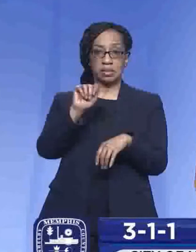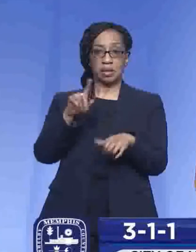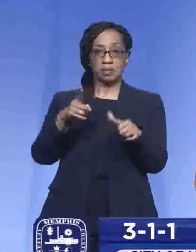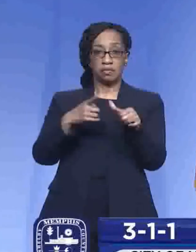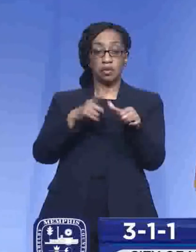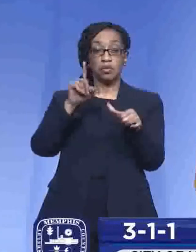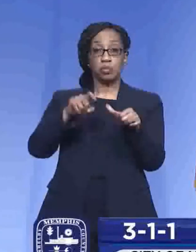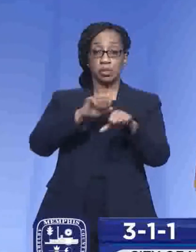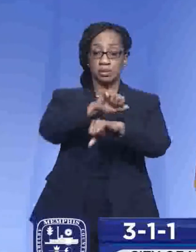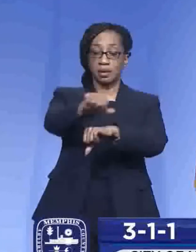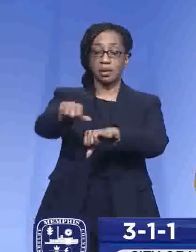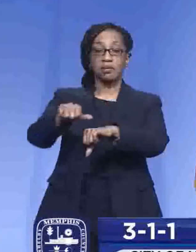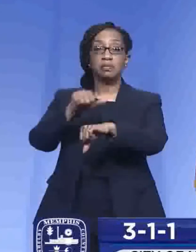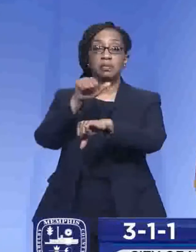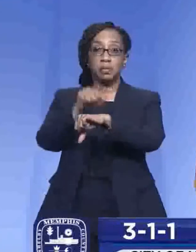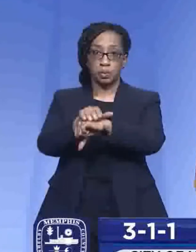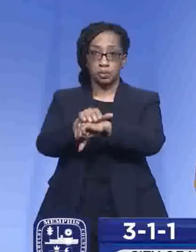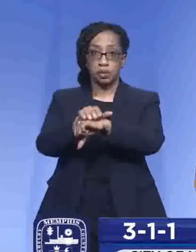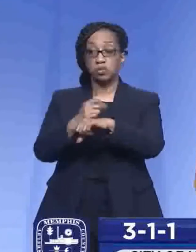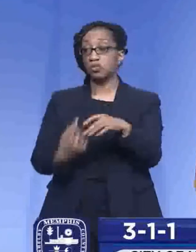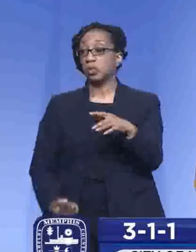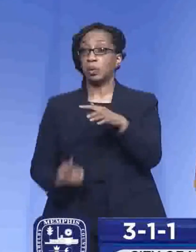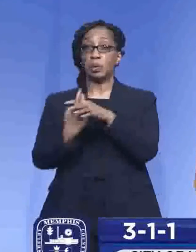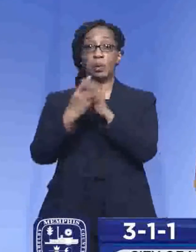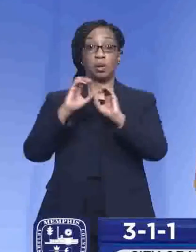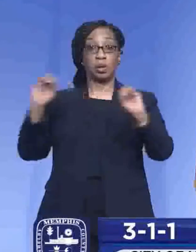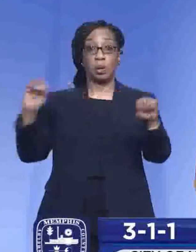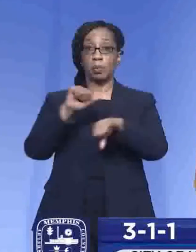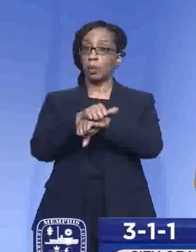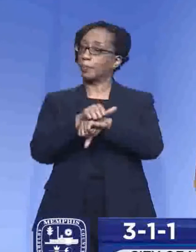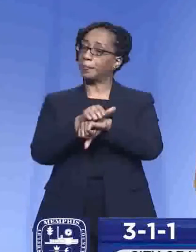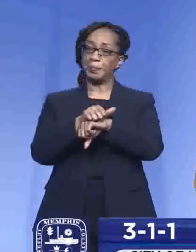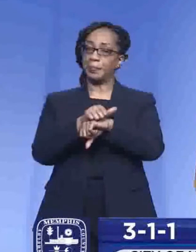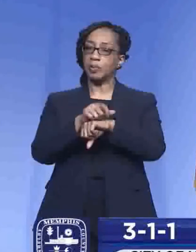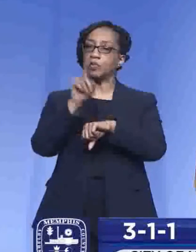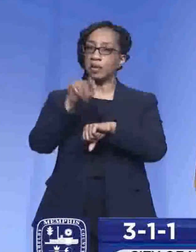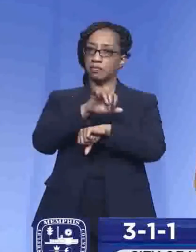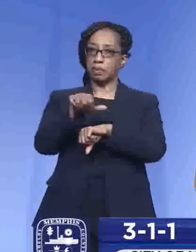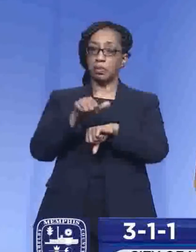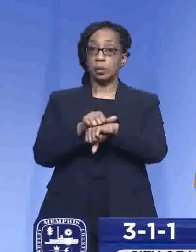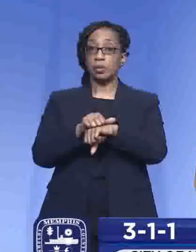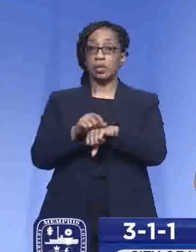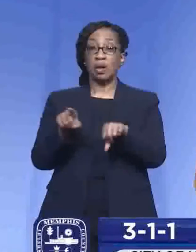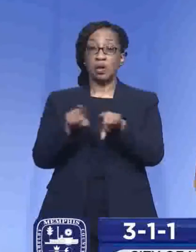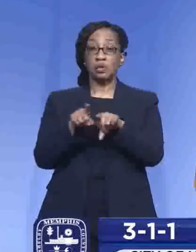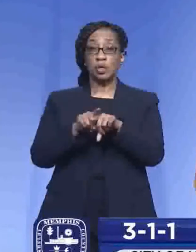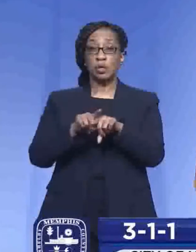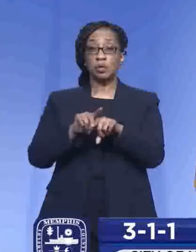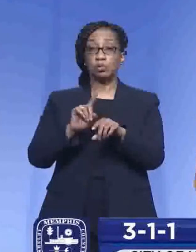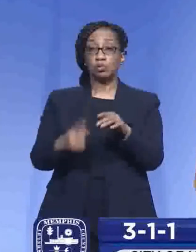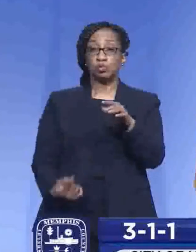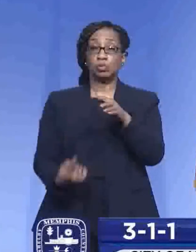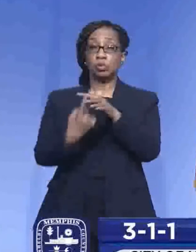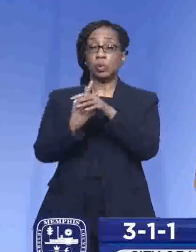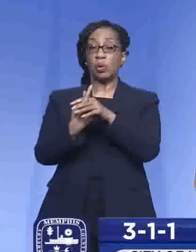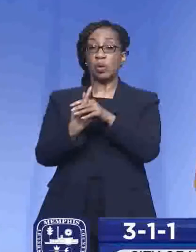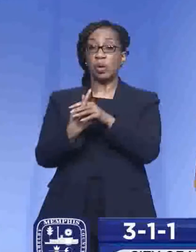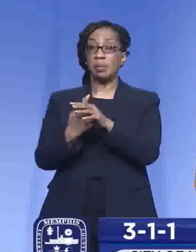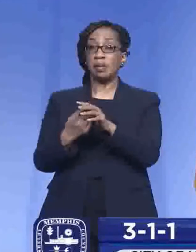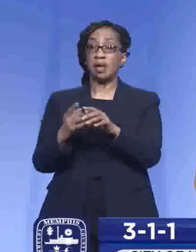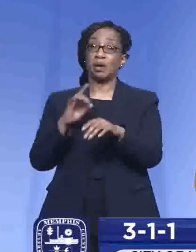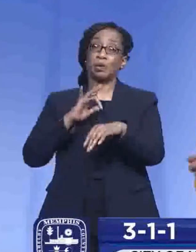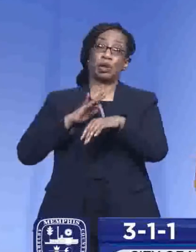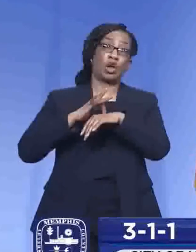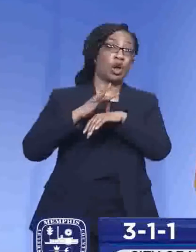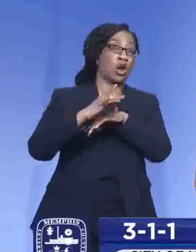have an appointment before you show up. And the second is not to show up more than an hour before your appointment. And if you do, we're